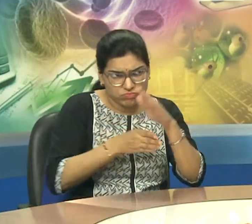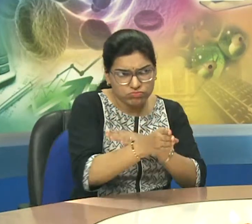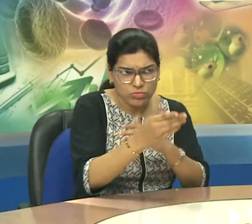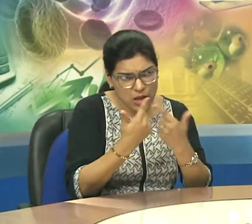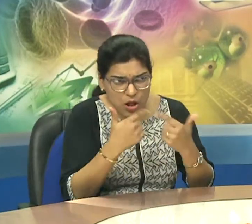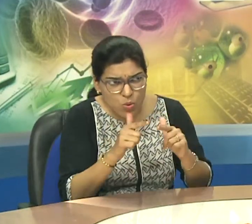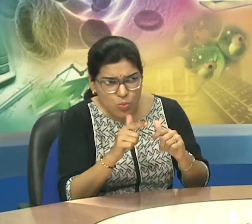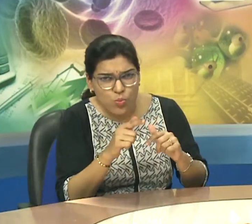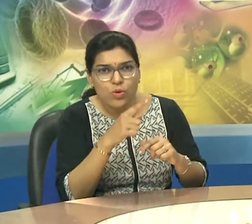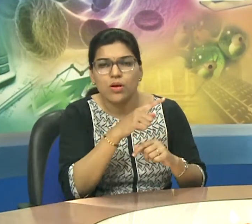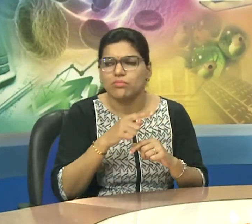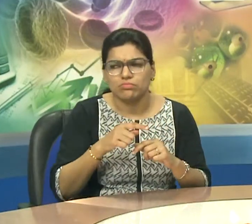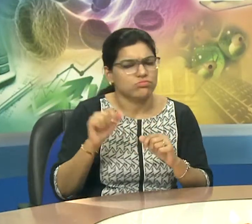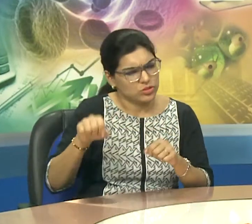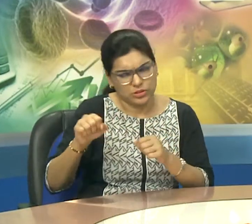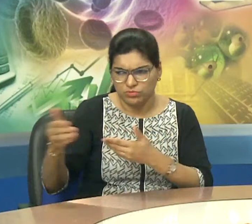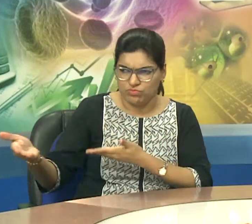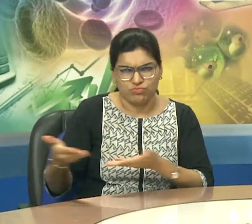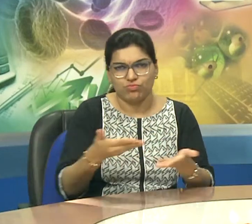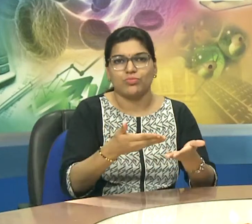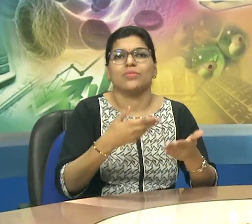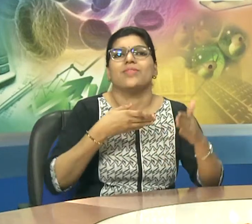may I use your bathroom?